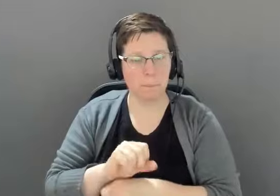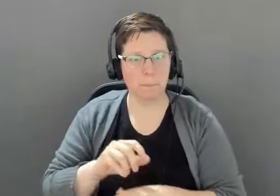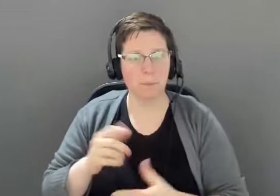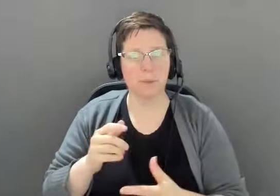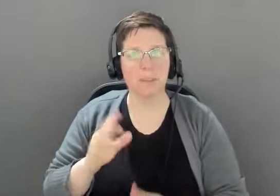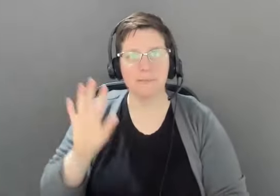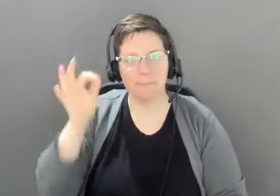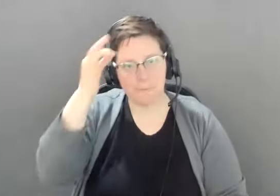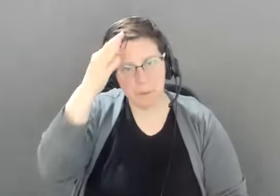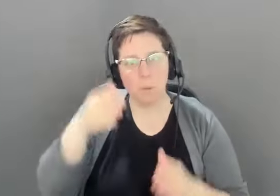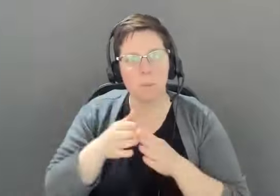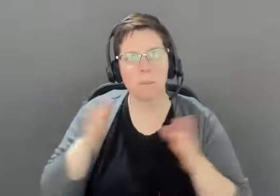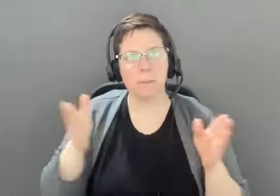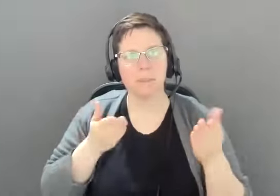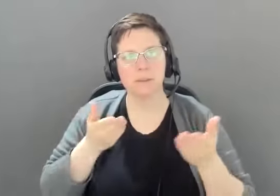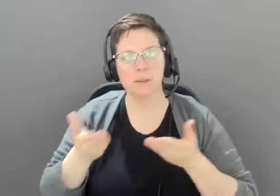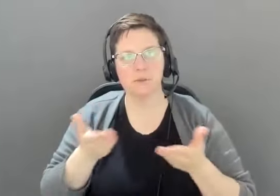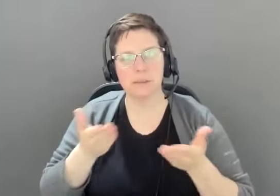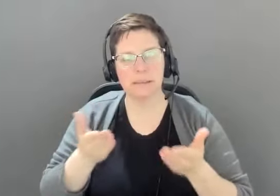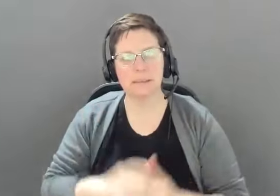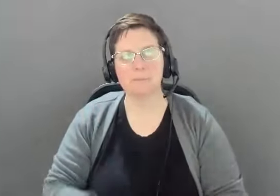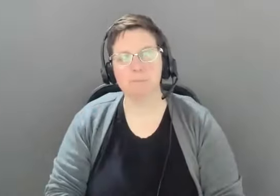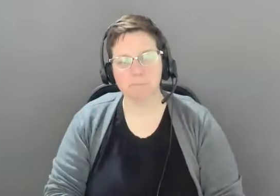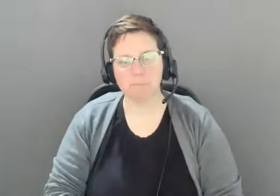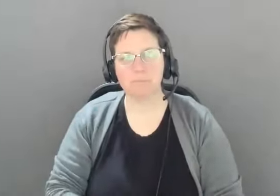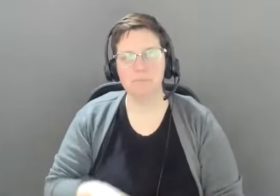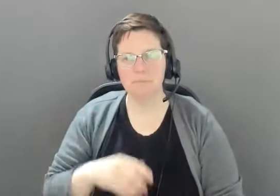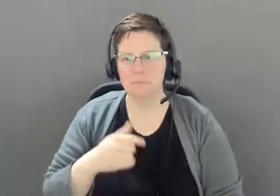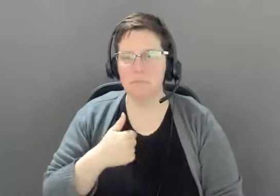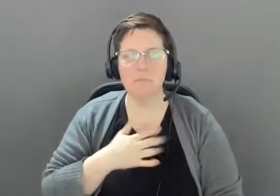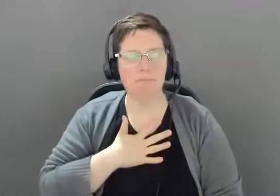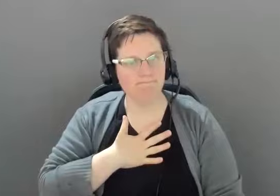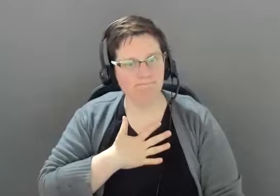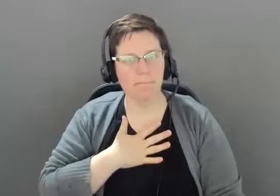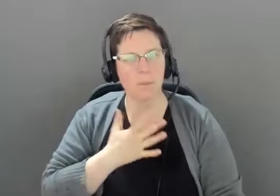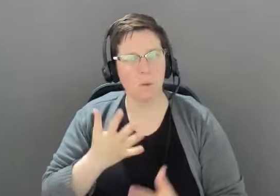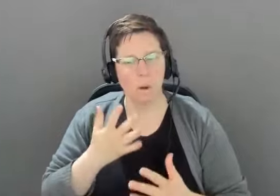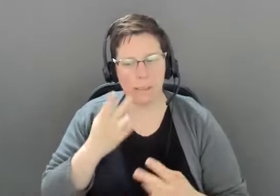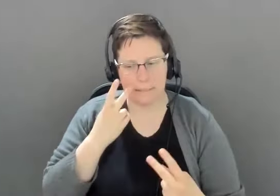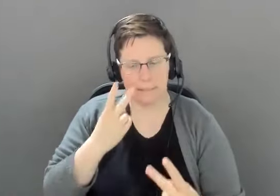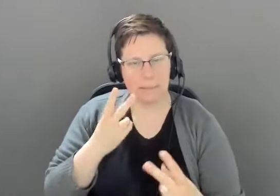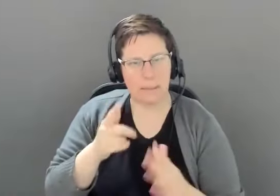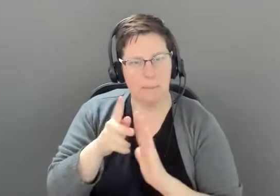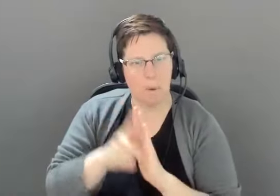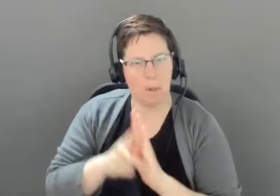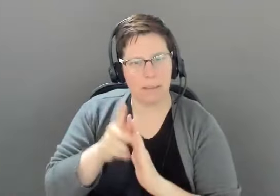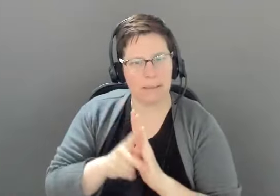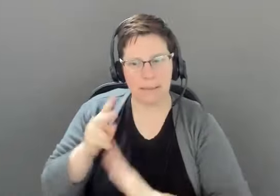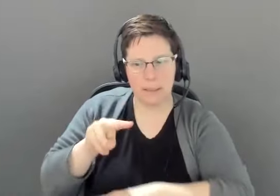public service, and I have a passion for policy and governance,